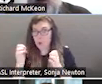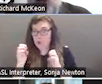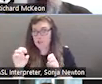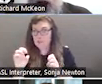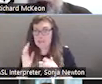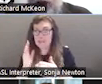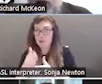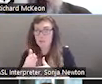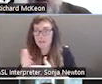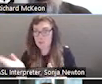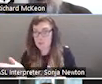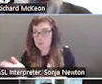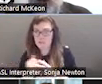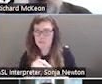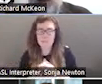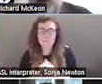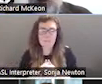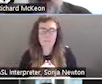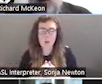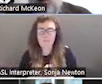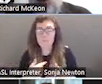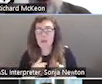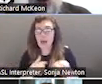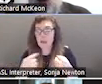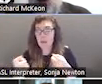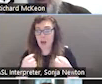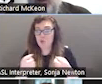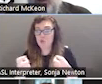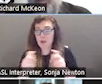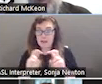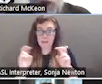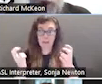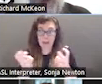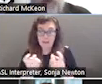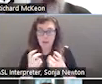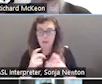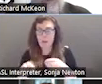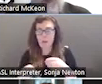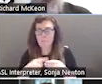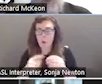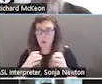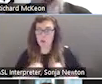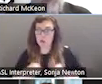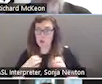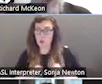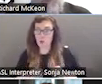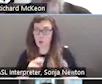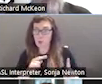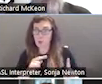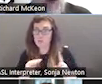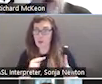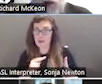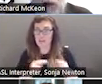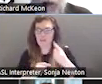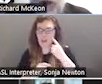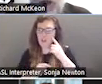intervention. I moderated a panel on consumer perspectives, which I thought was